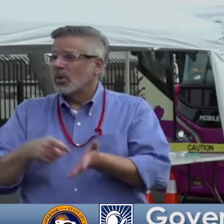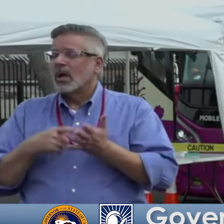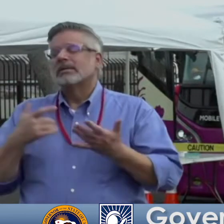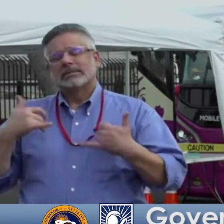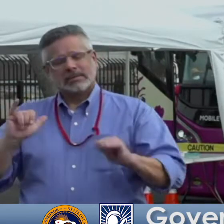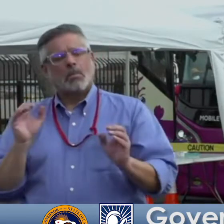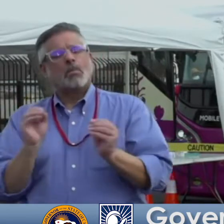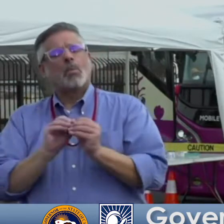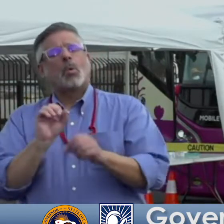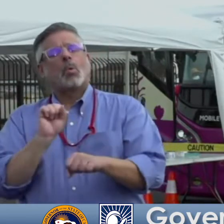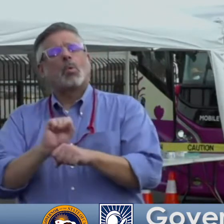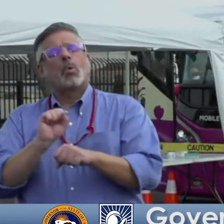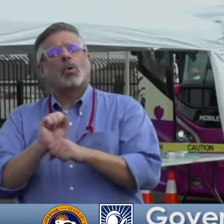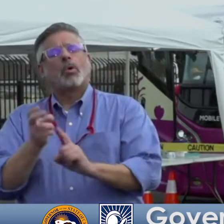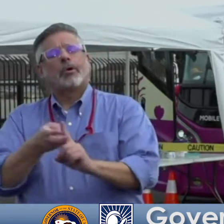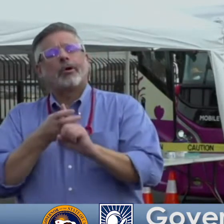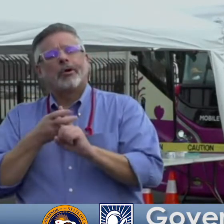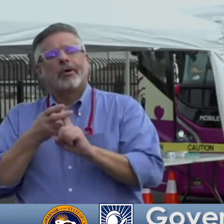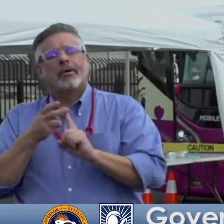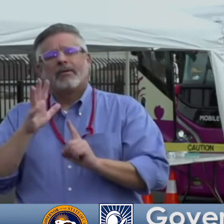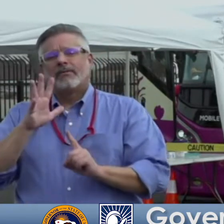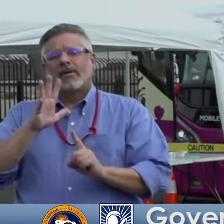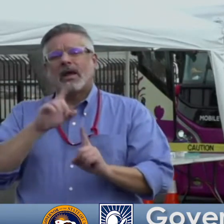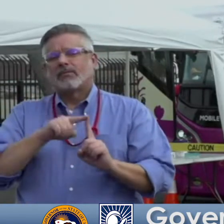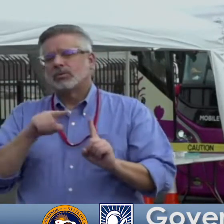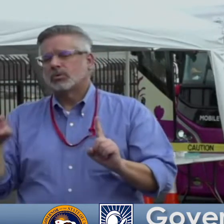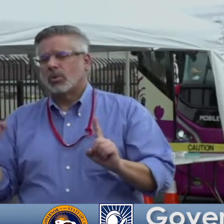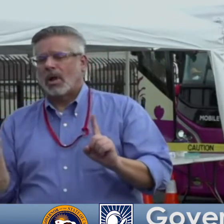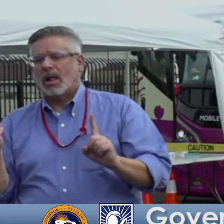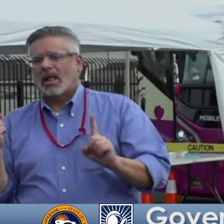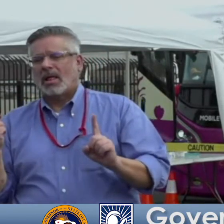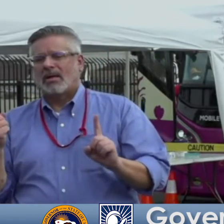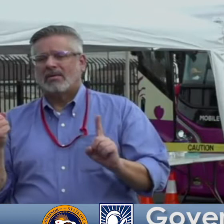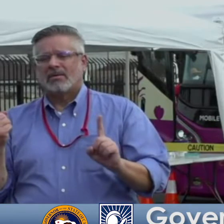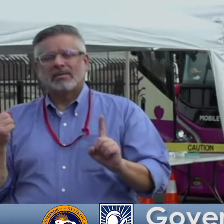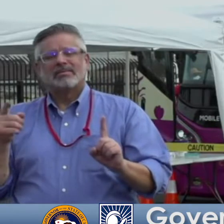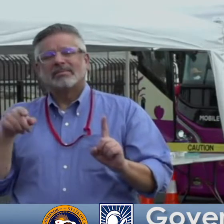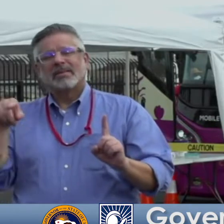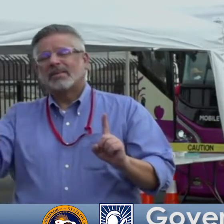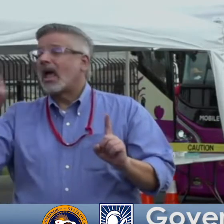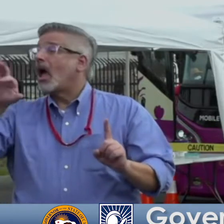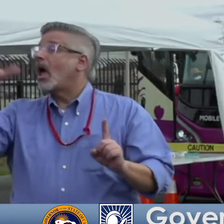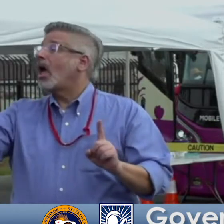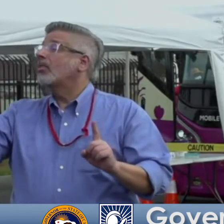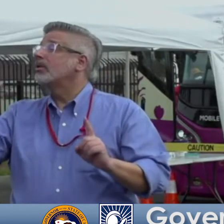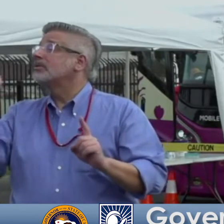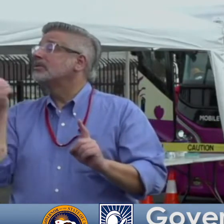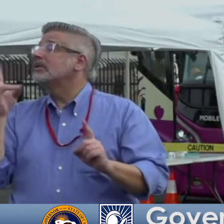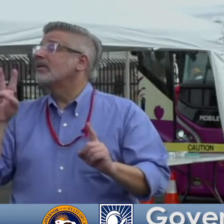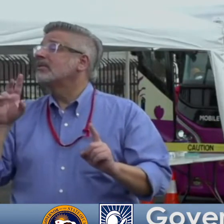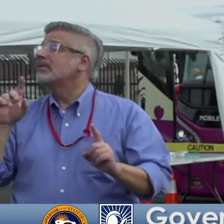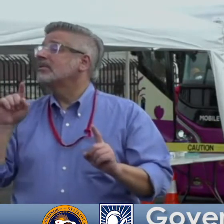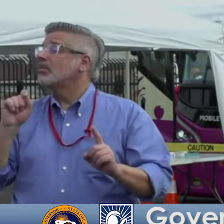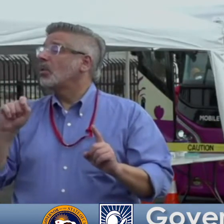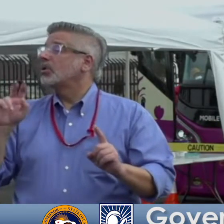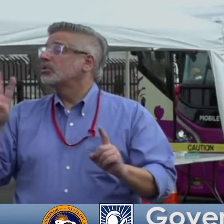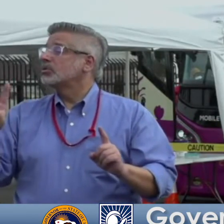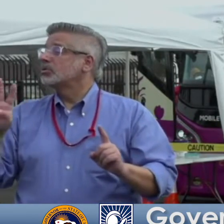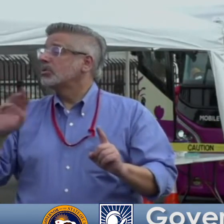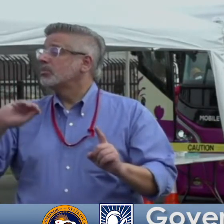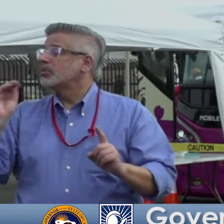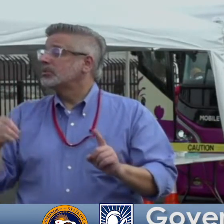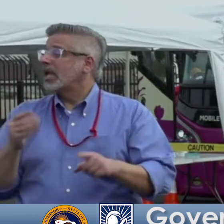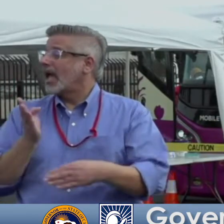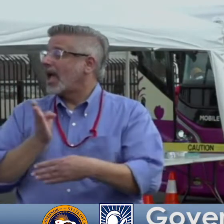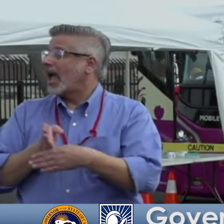to do for those kids my age, 5 to 11, where we're outperforming the nation, which has a 17.2%